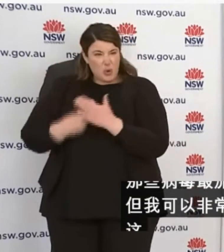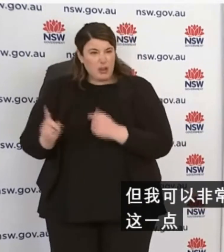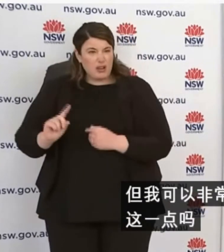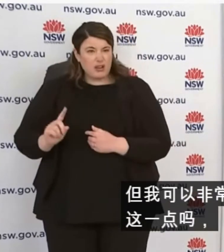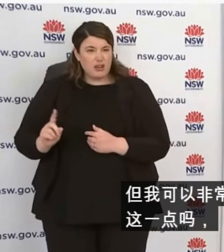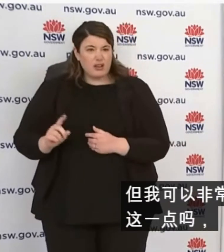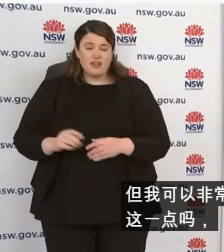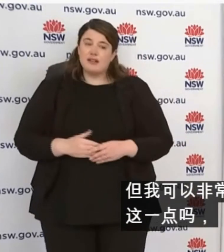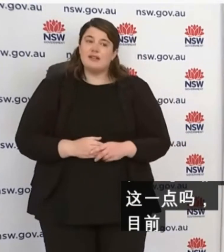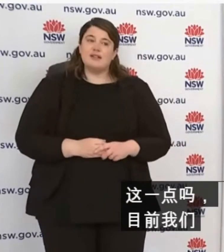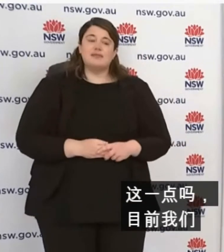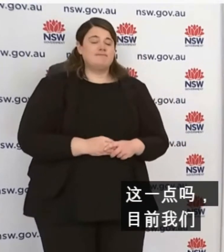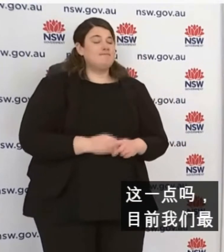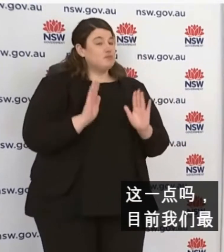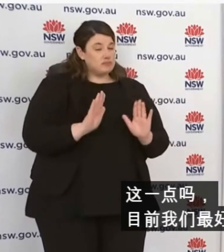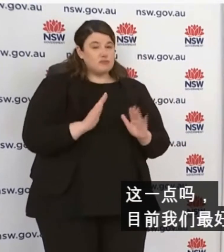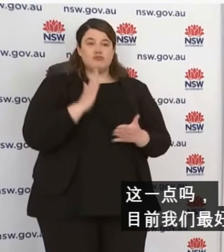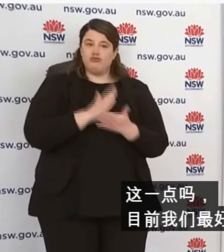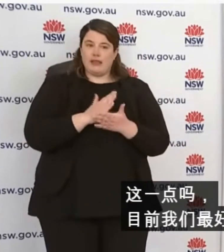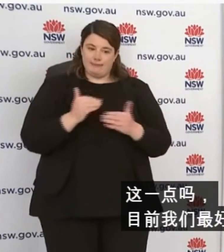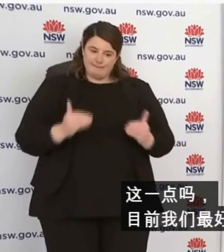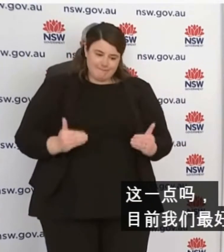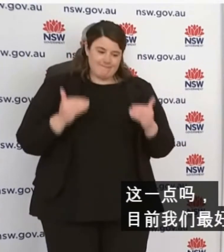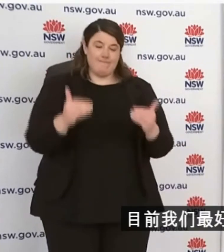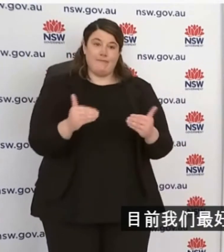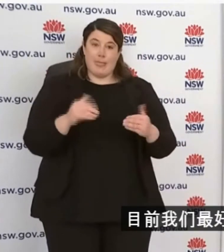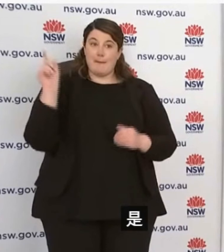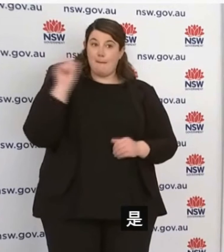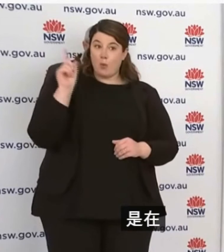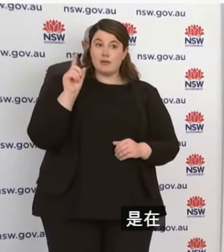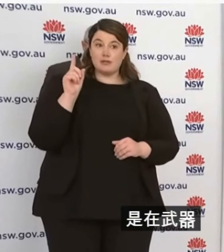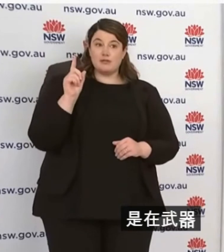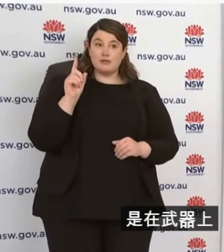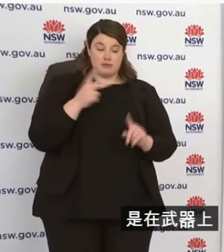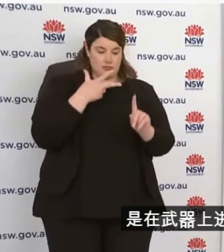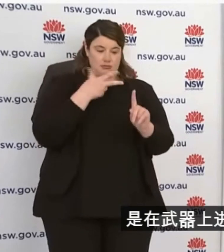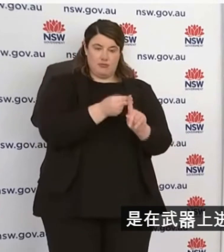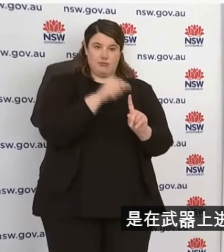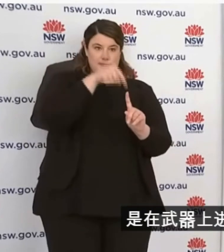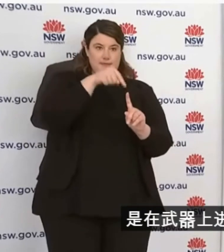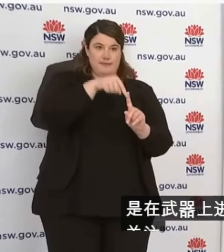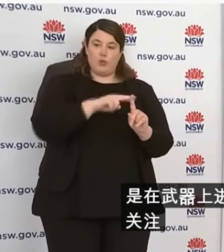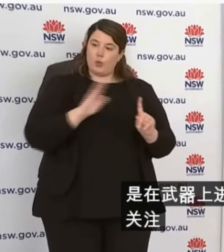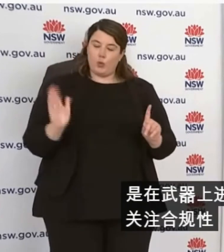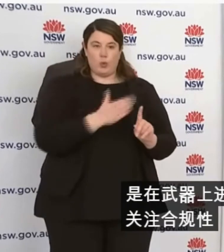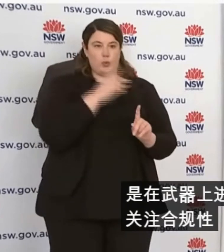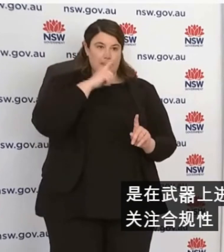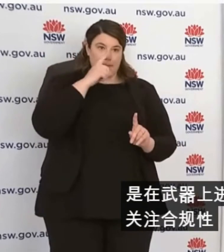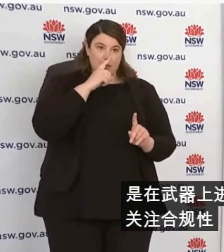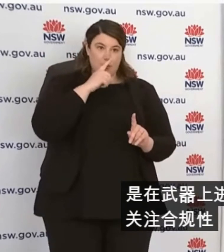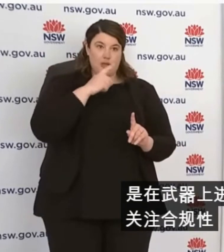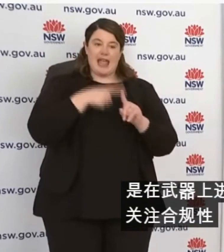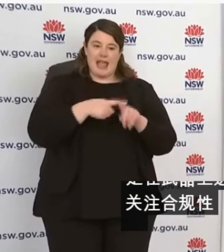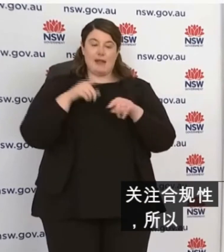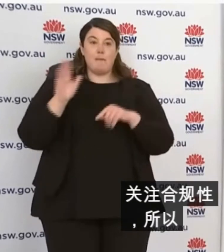about this? Our best way through this at the current time is getting jabs in arms, as well as focusing on